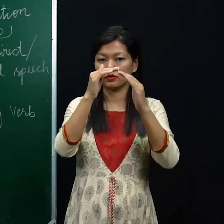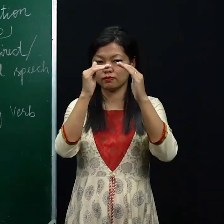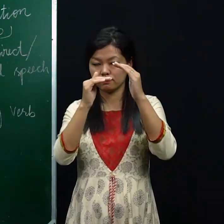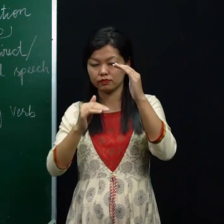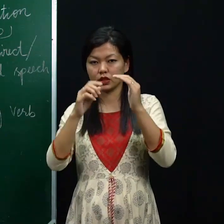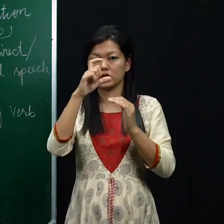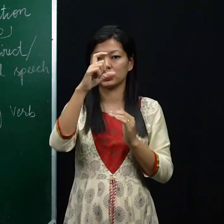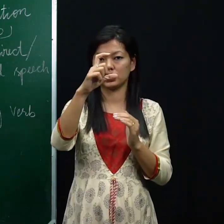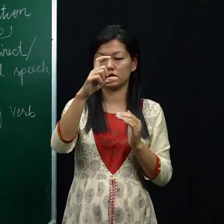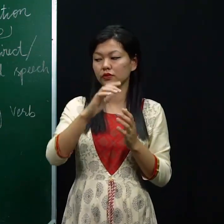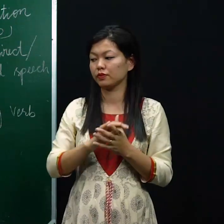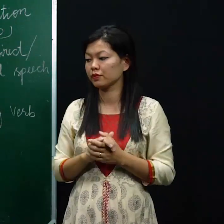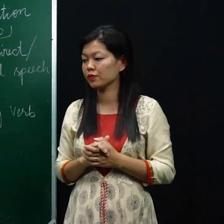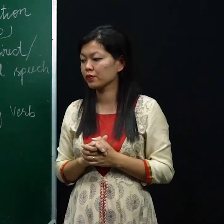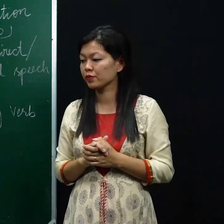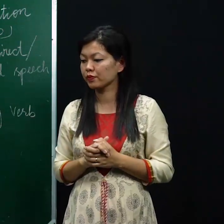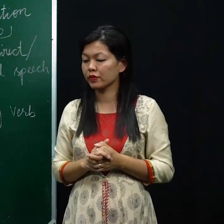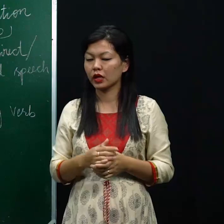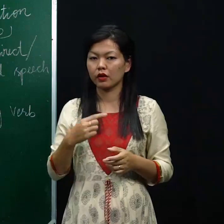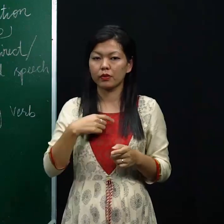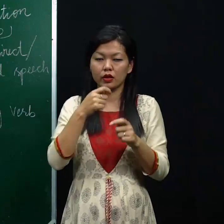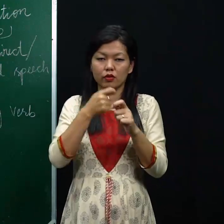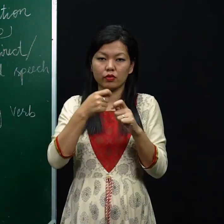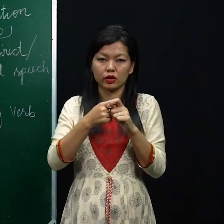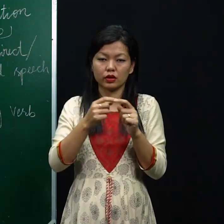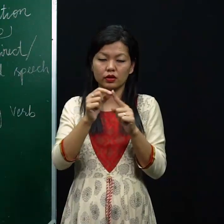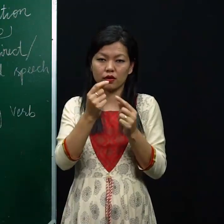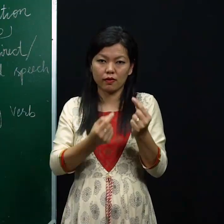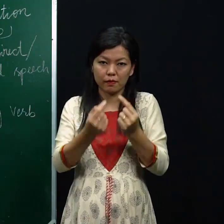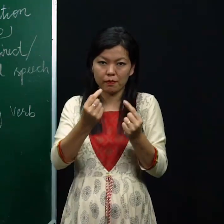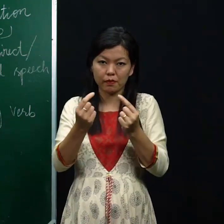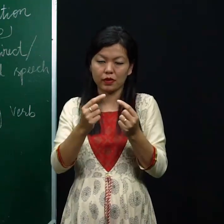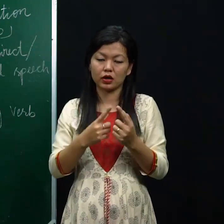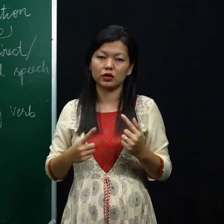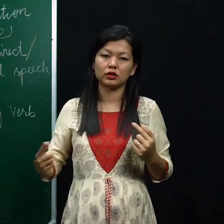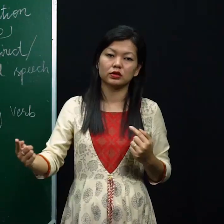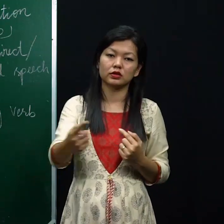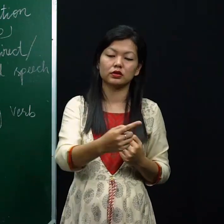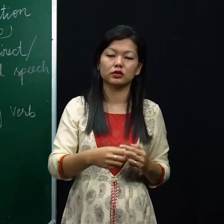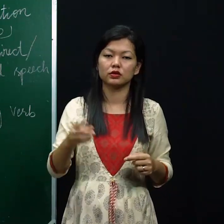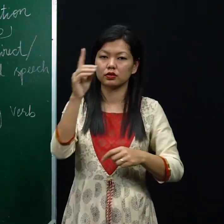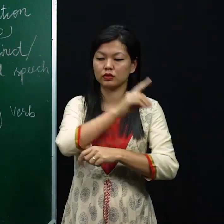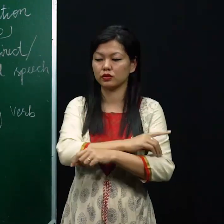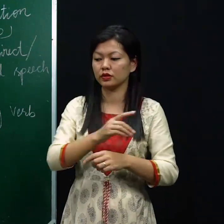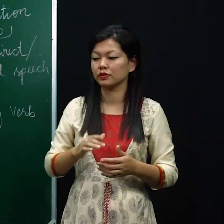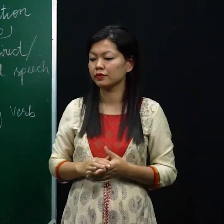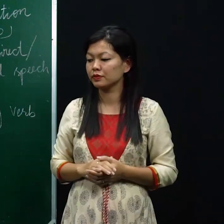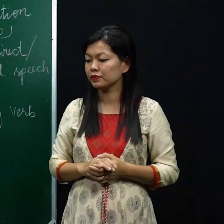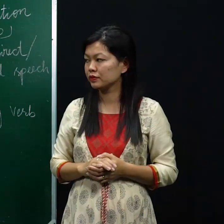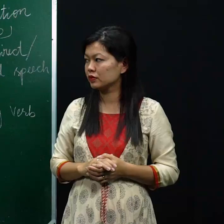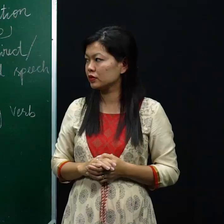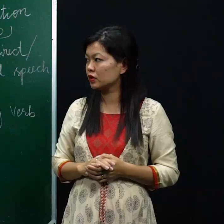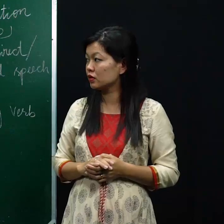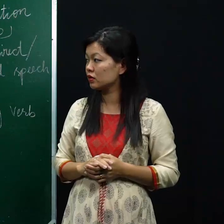He said, I am working in the Park Street office today. I am working in the Park Street office today.